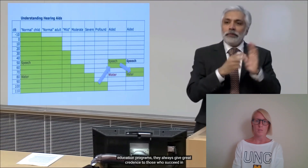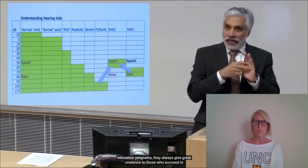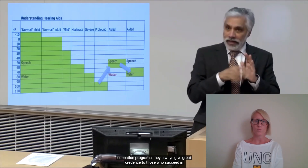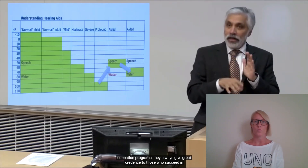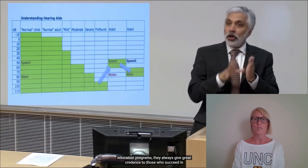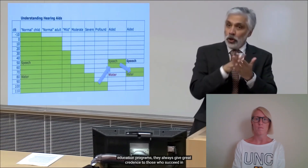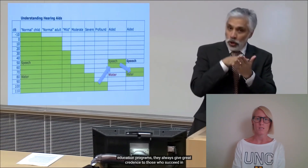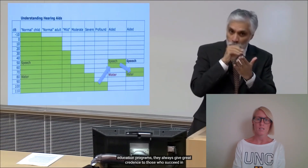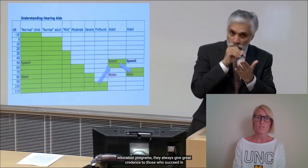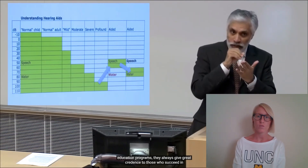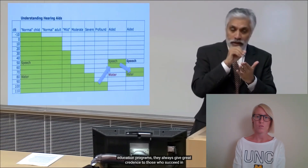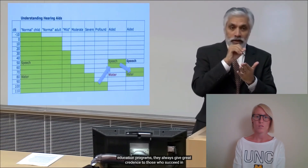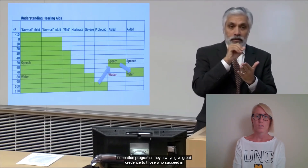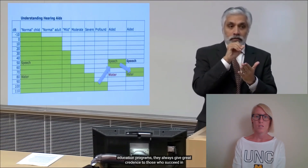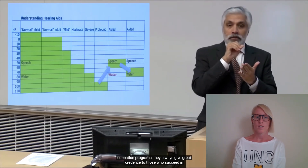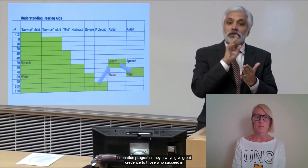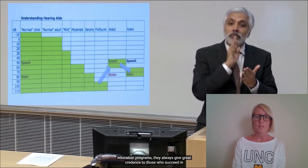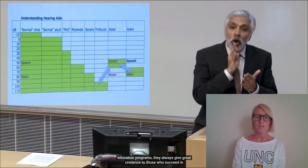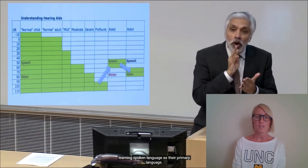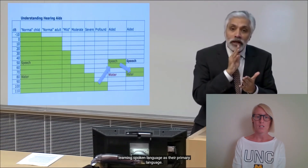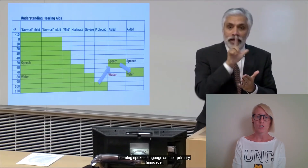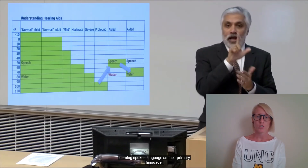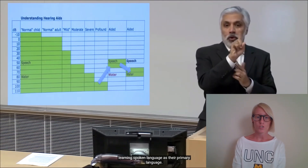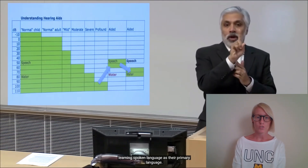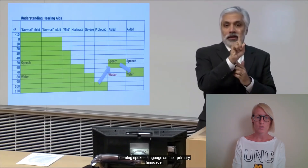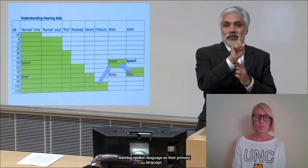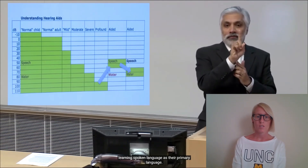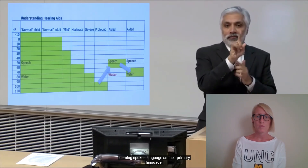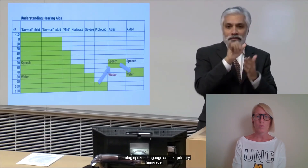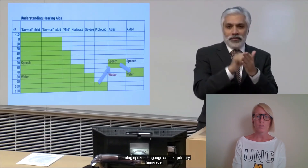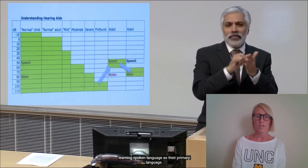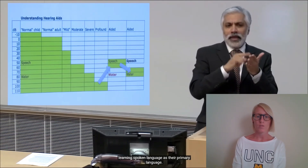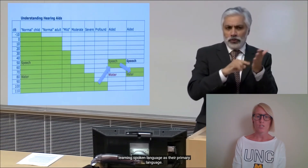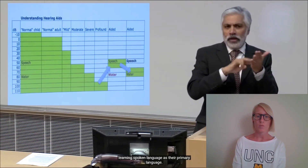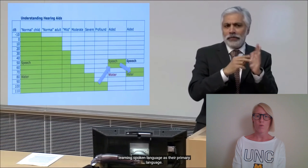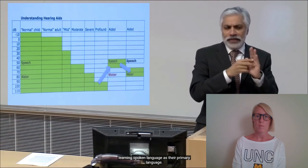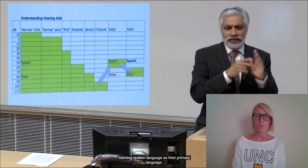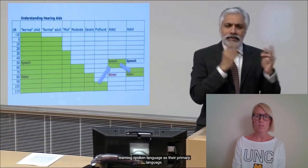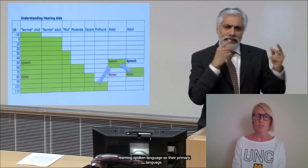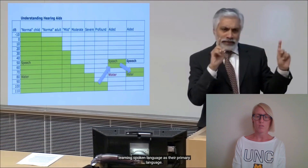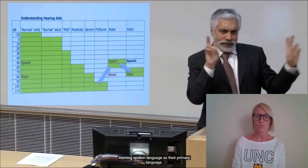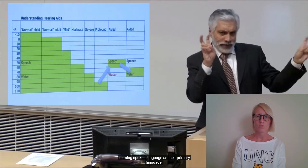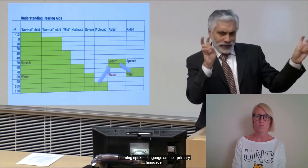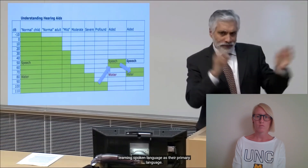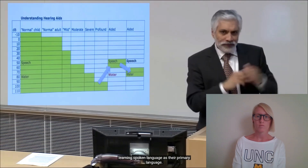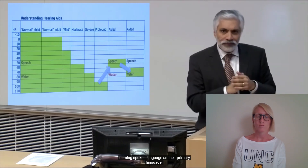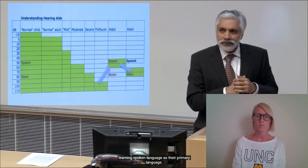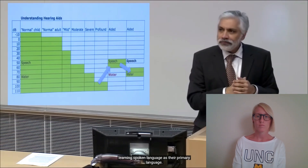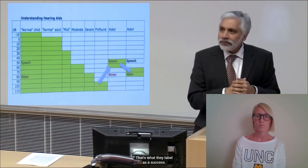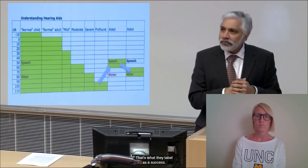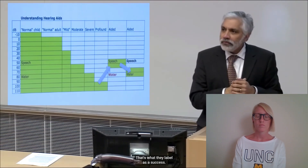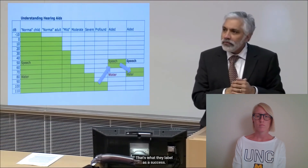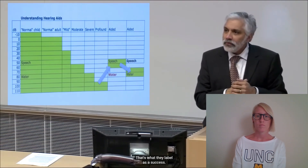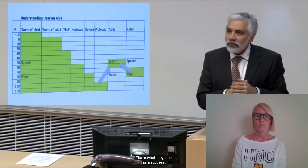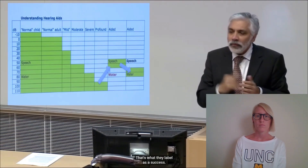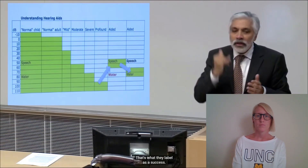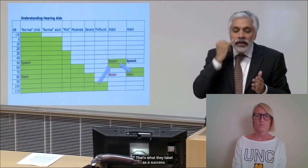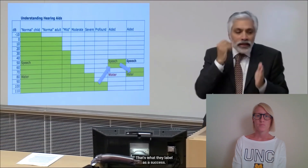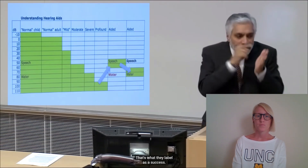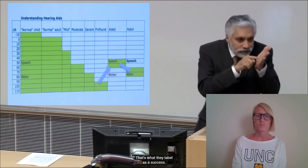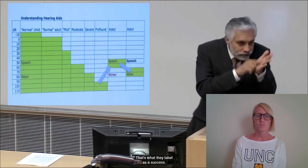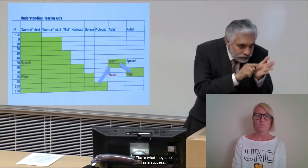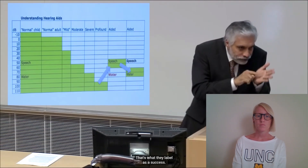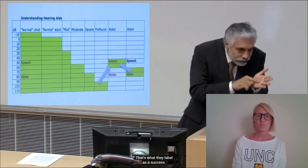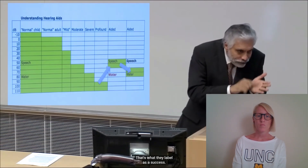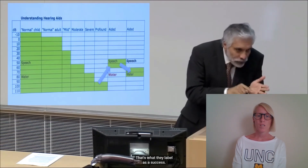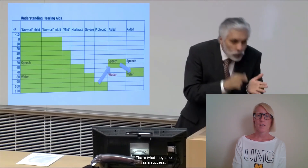and they always people who give great become credence to those who succeed because they in learning learn spoken spoken language as as their primary language. That's what they label as a